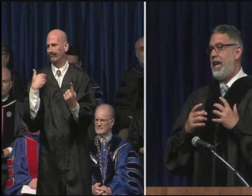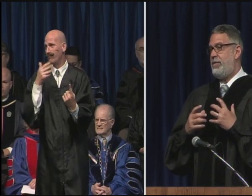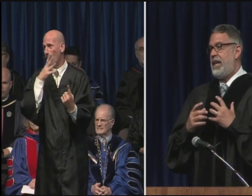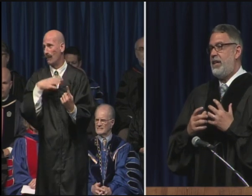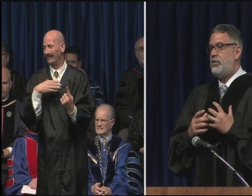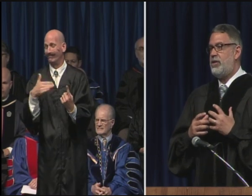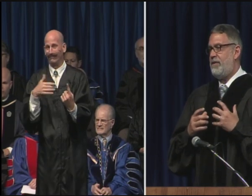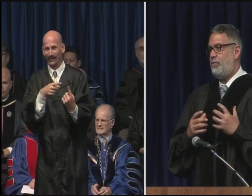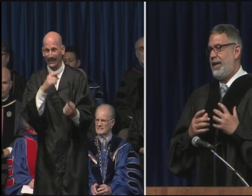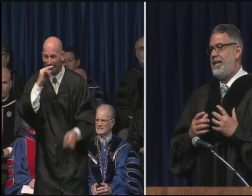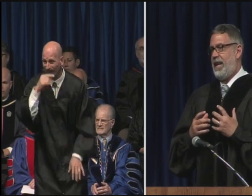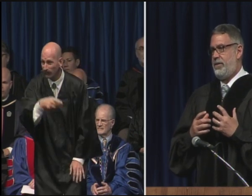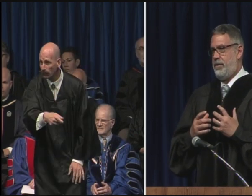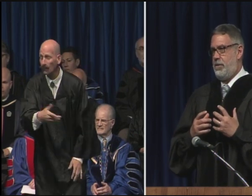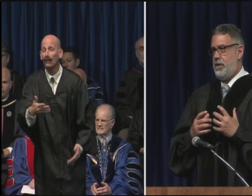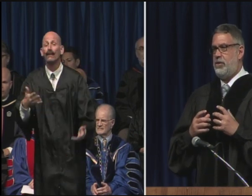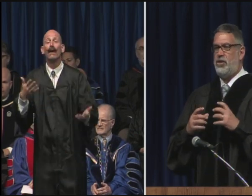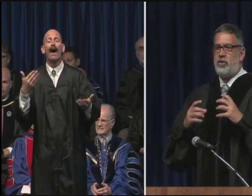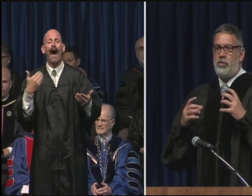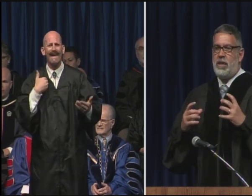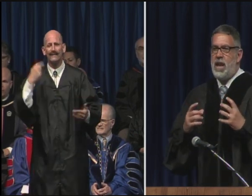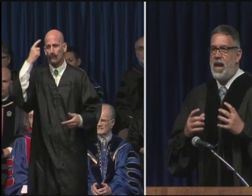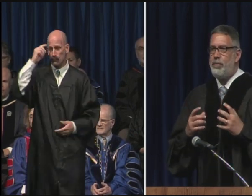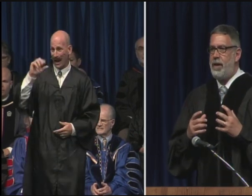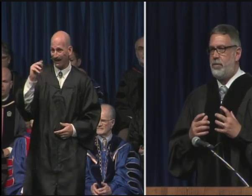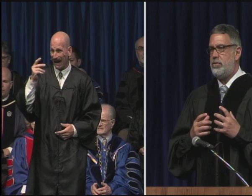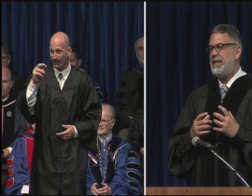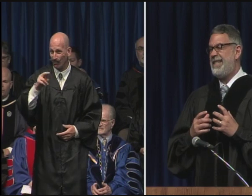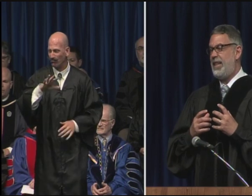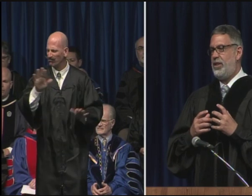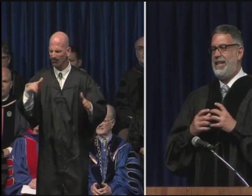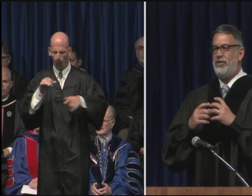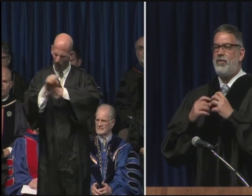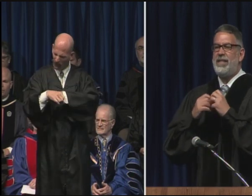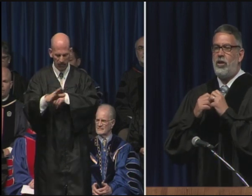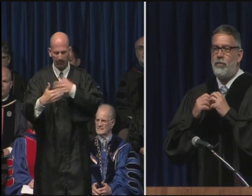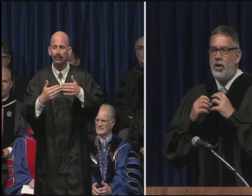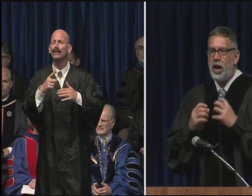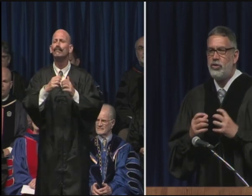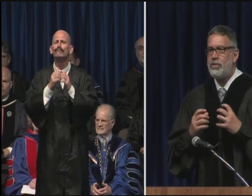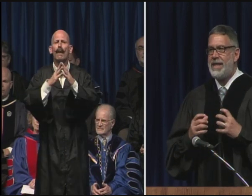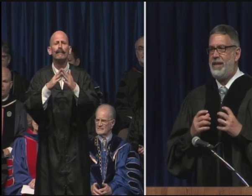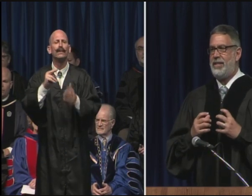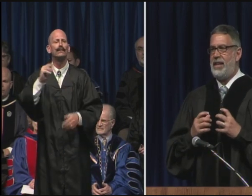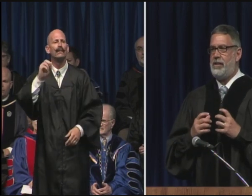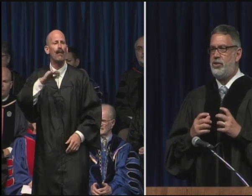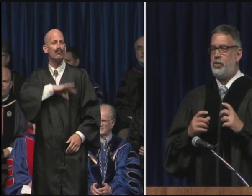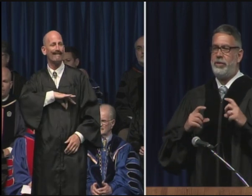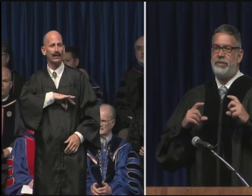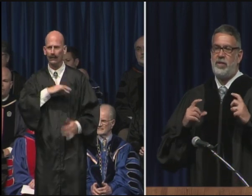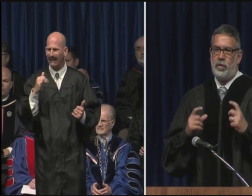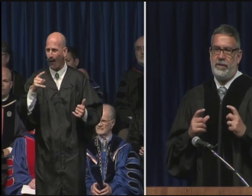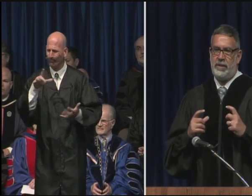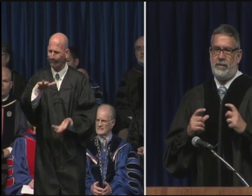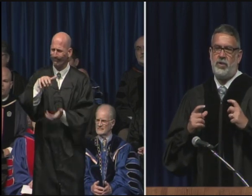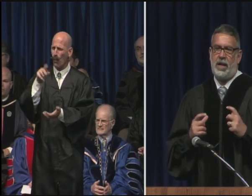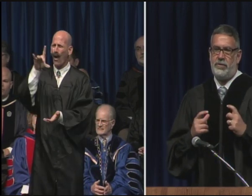a diagnosis of brain cancer to start a nonprofit organization and has raised over $100,000 to increase awareness of childhood